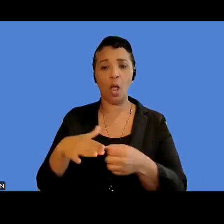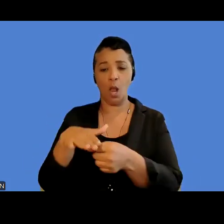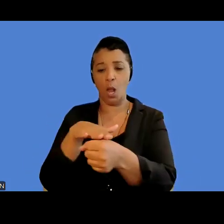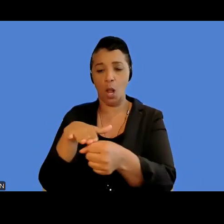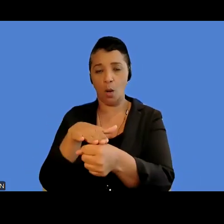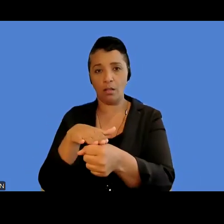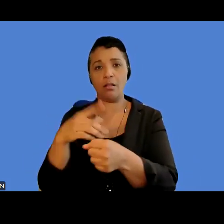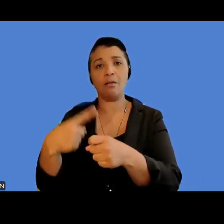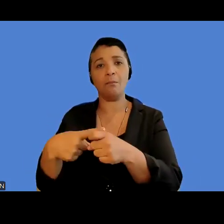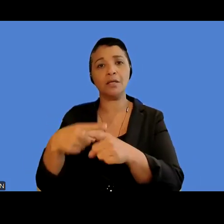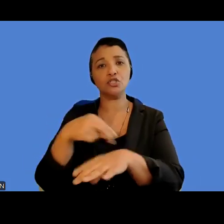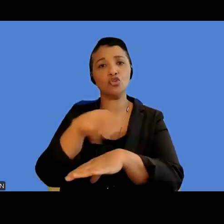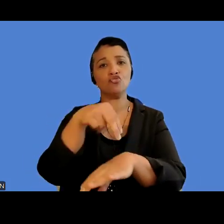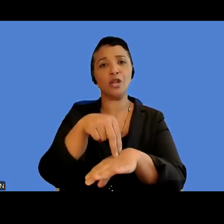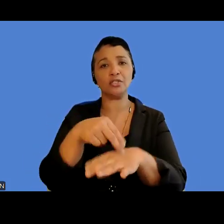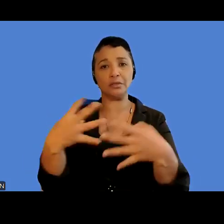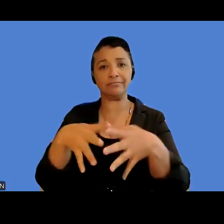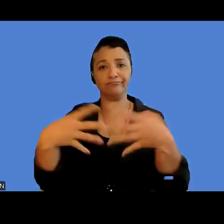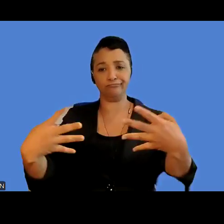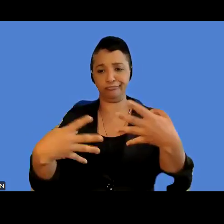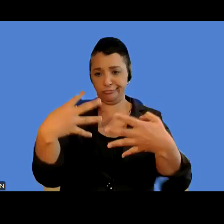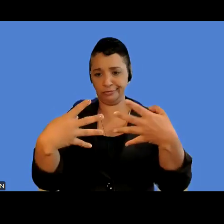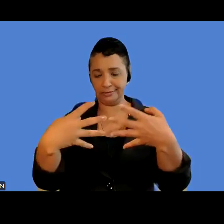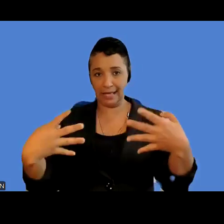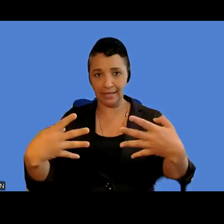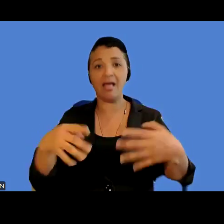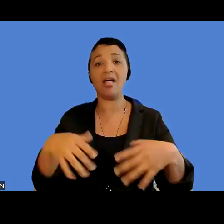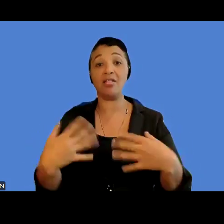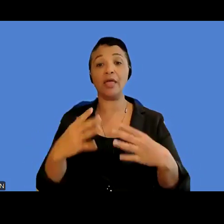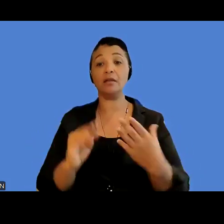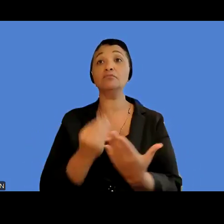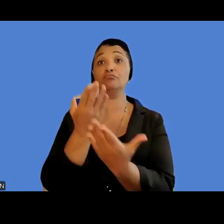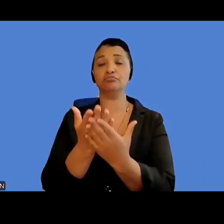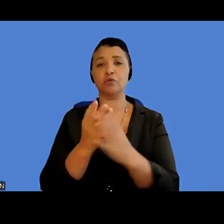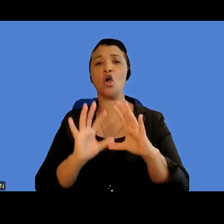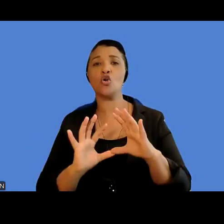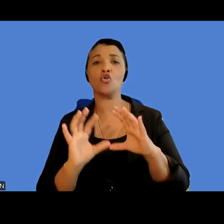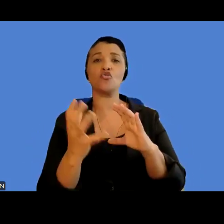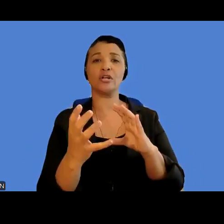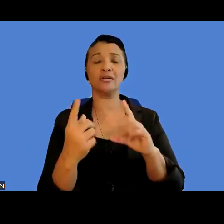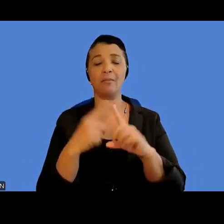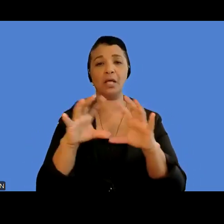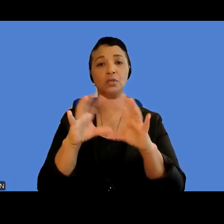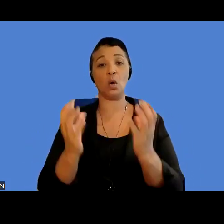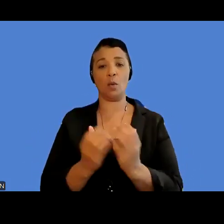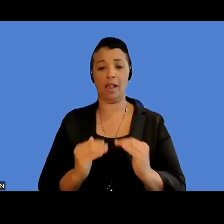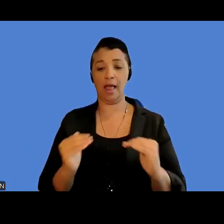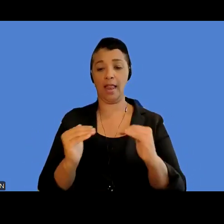level and to the regional and global